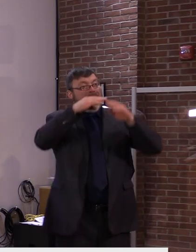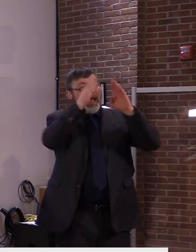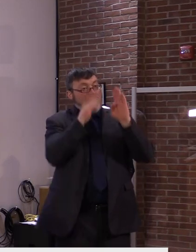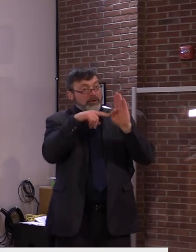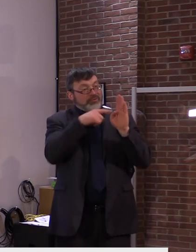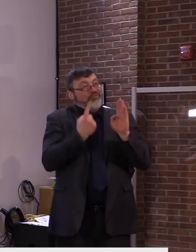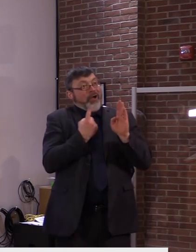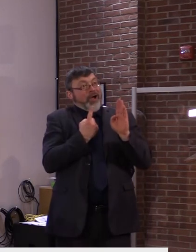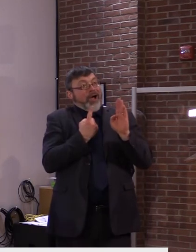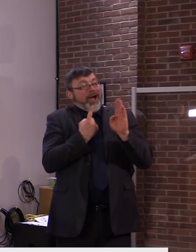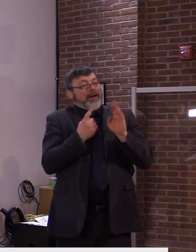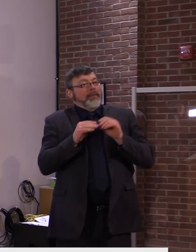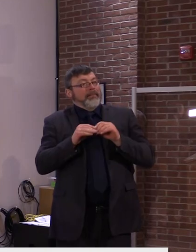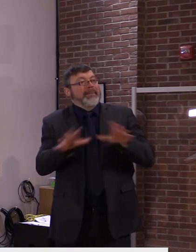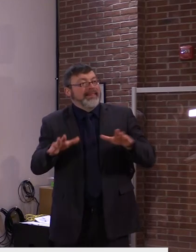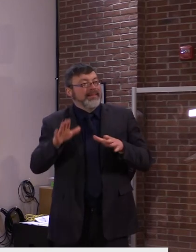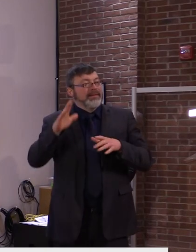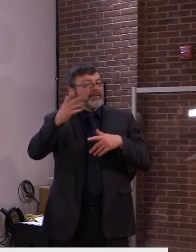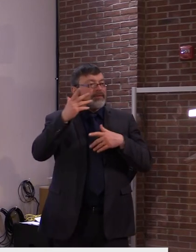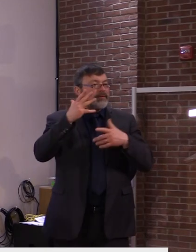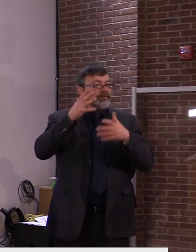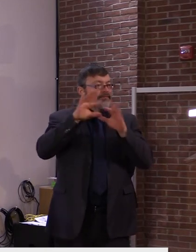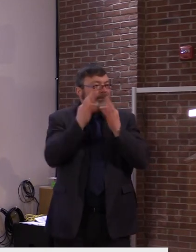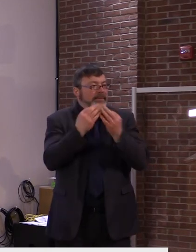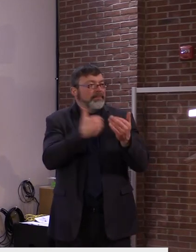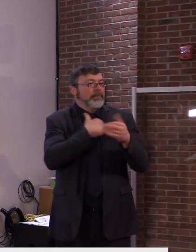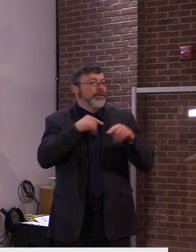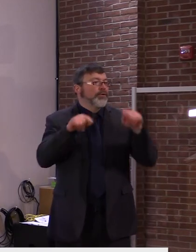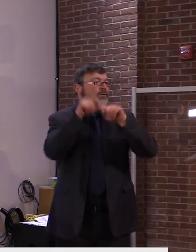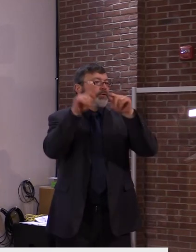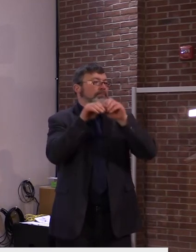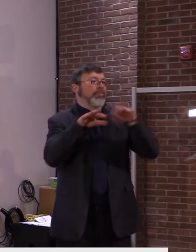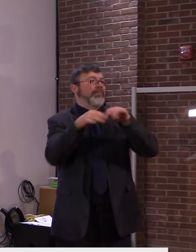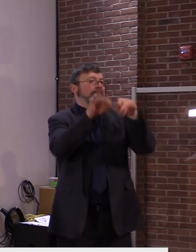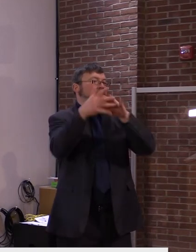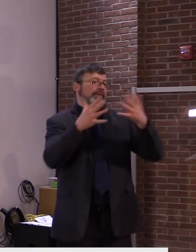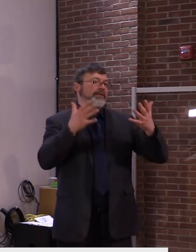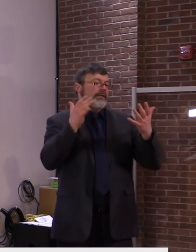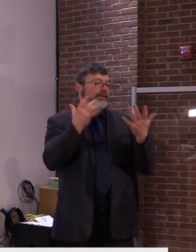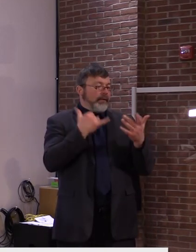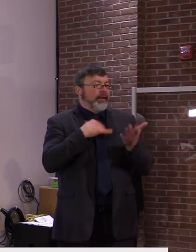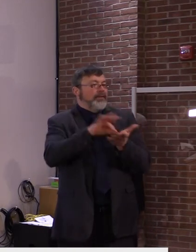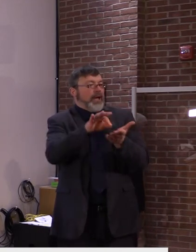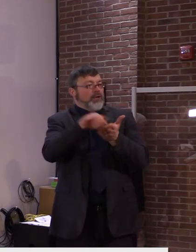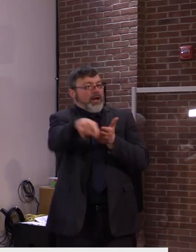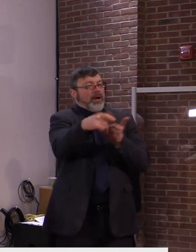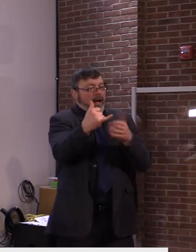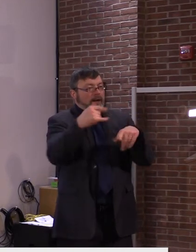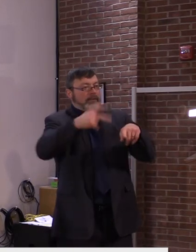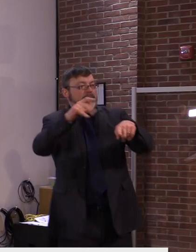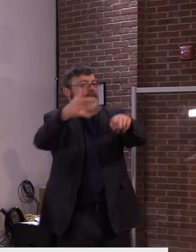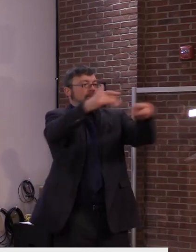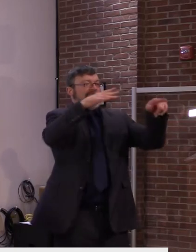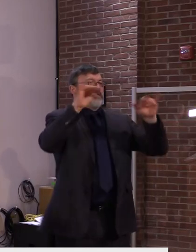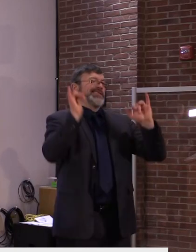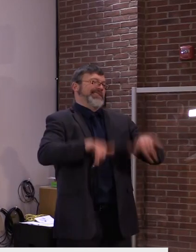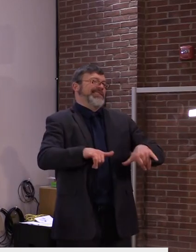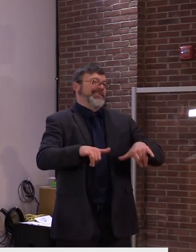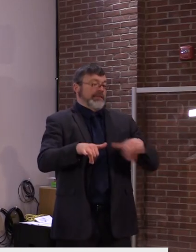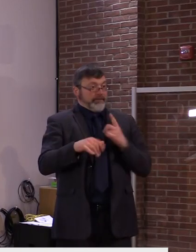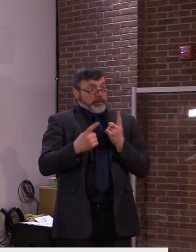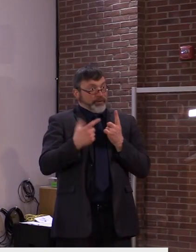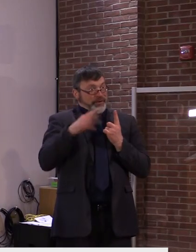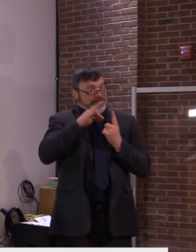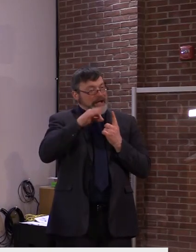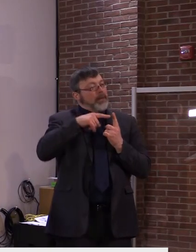We are very hopeful that we have provided a fair amount of communication, messaging, discussions with